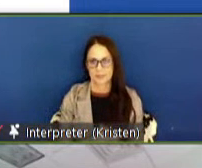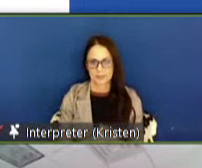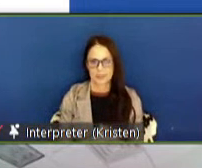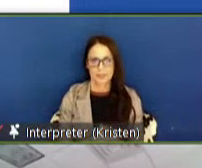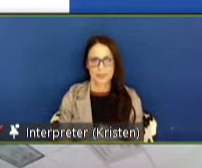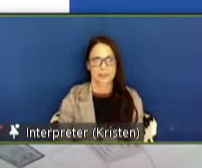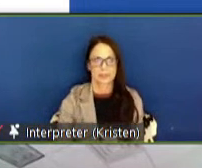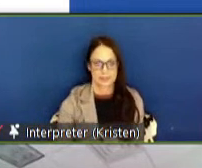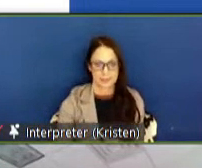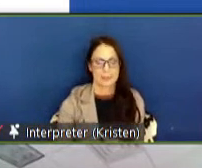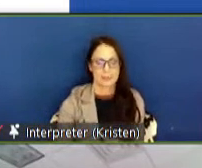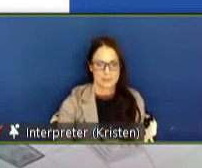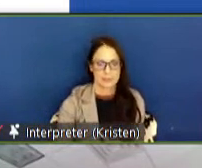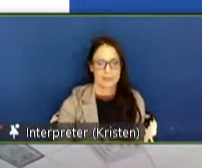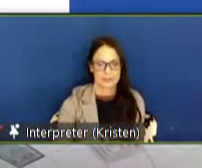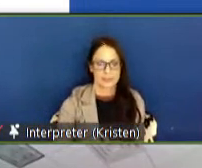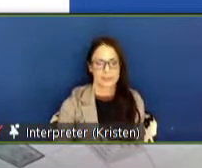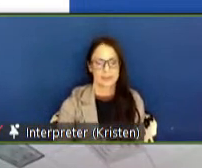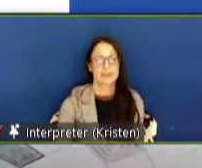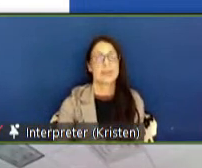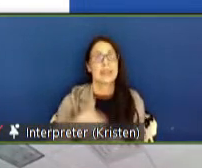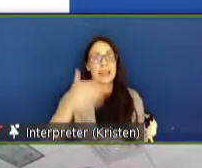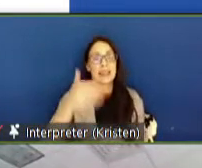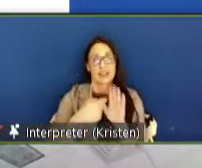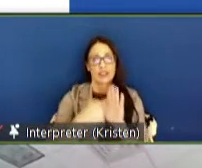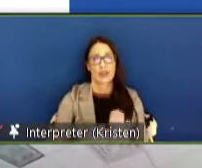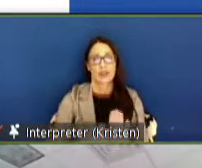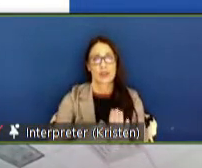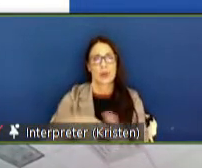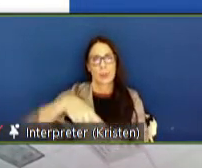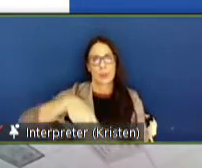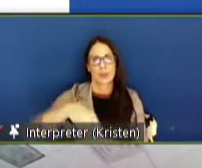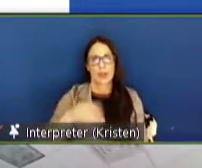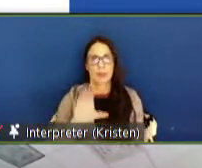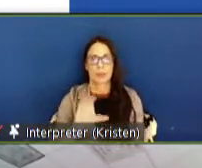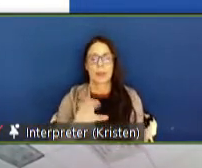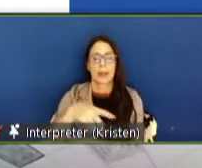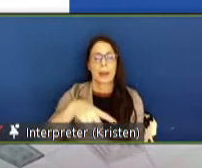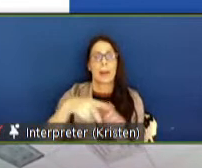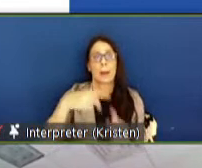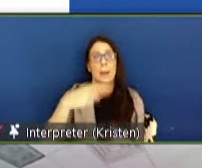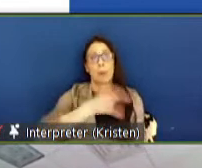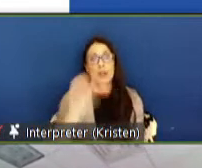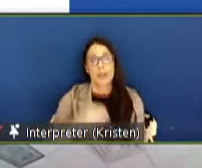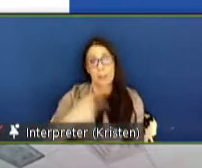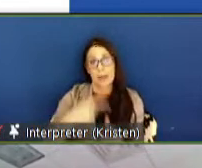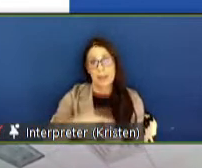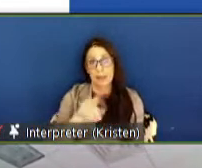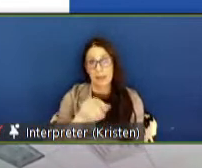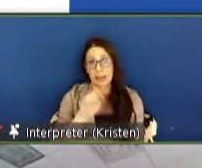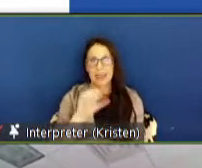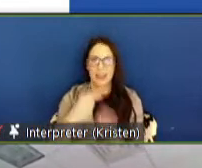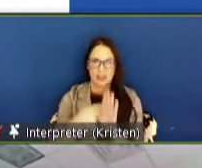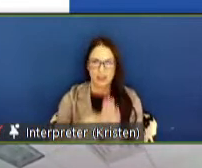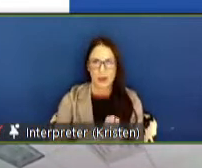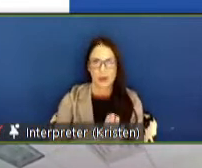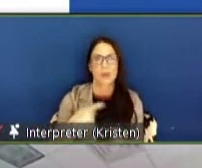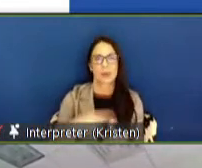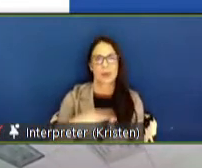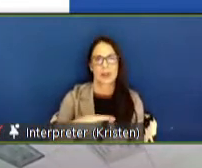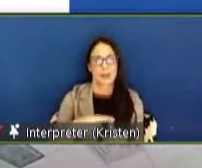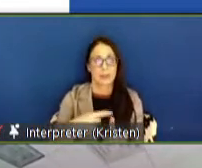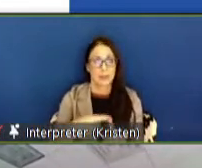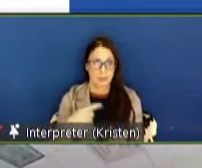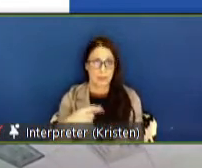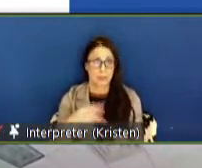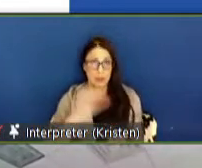So this next slide shows you our percent positivity data. So this shows you data for the percentage of our PCR tests that are performed in the